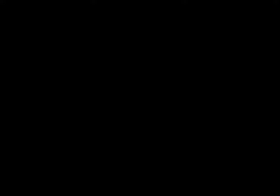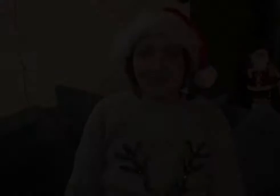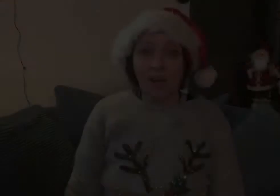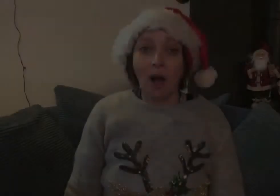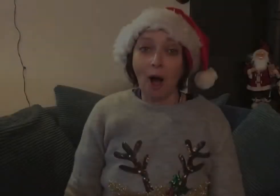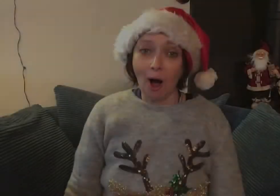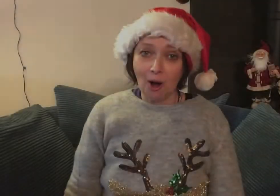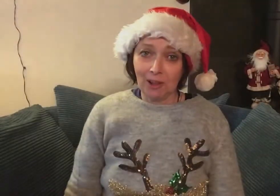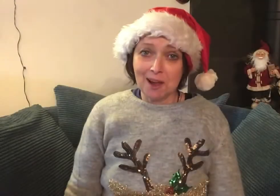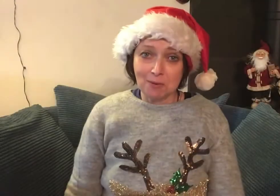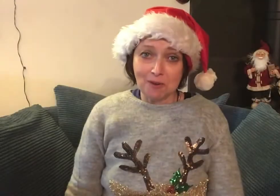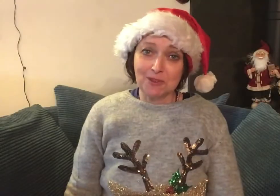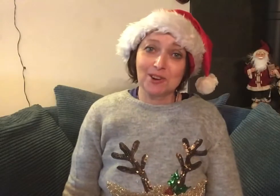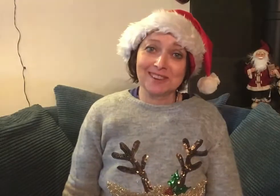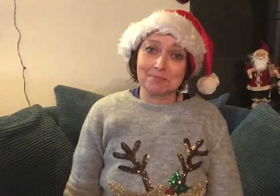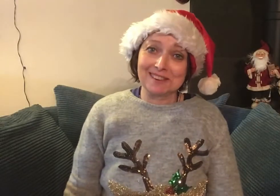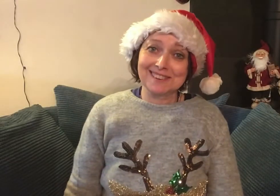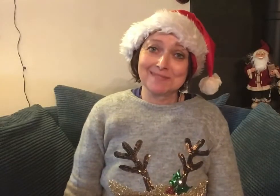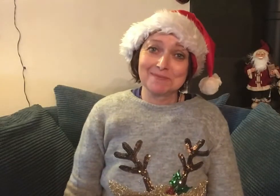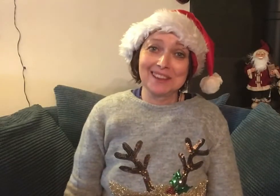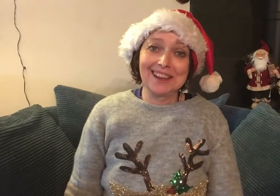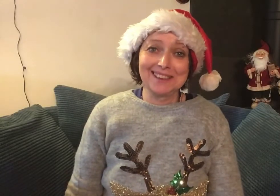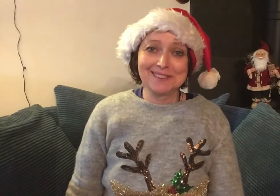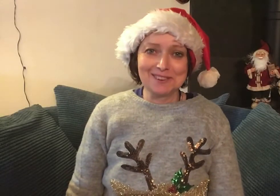All I want for Christmas is you.